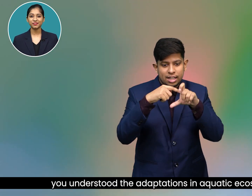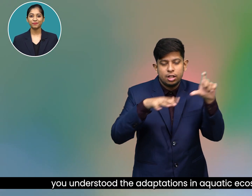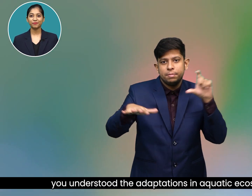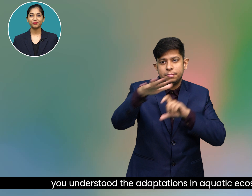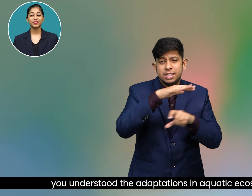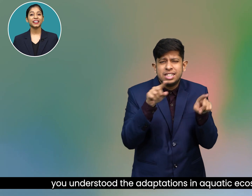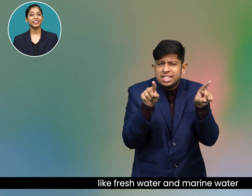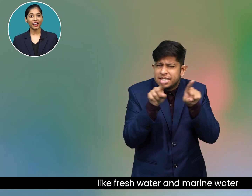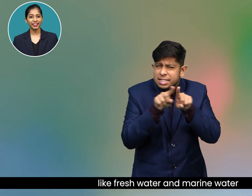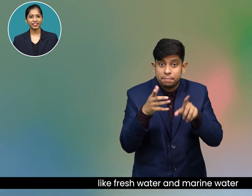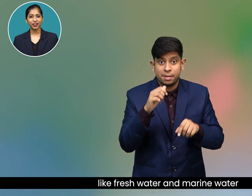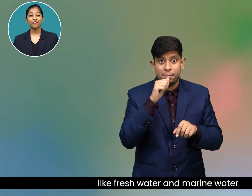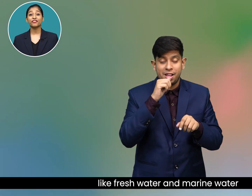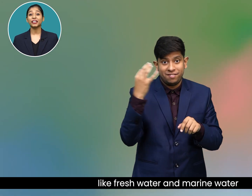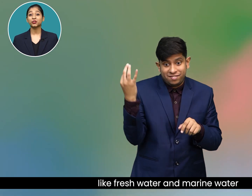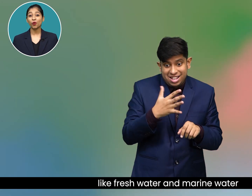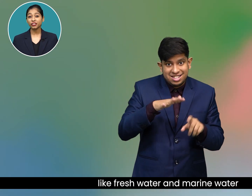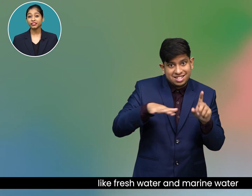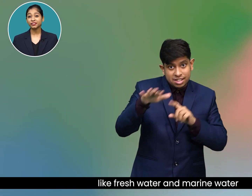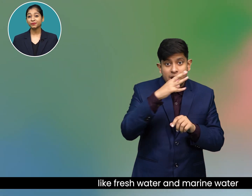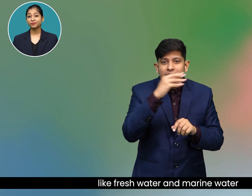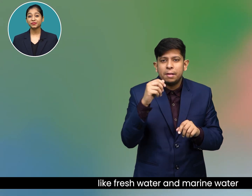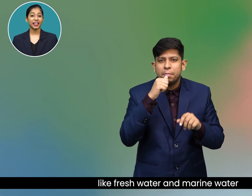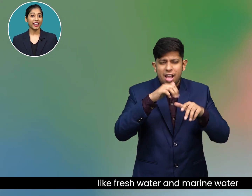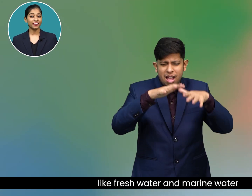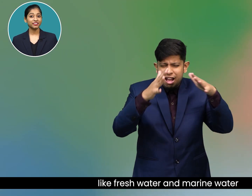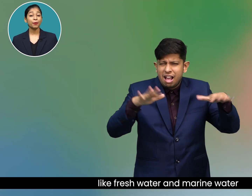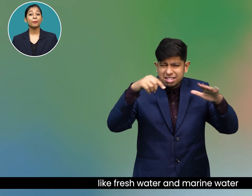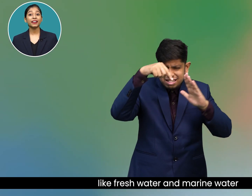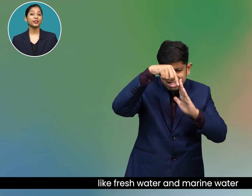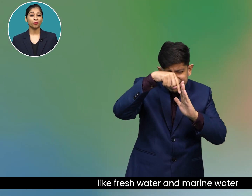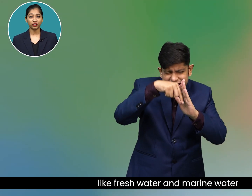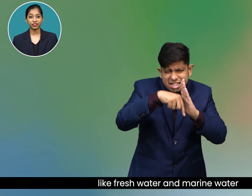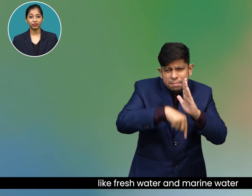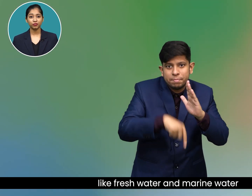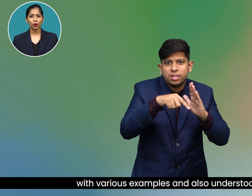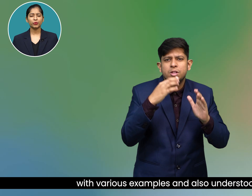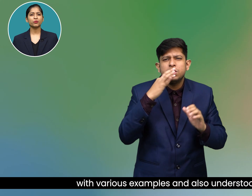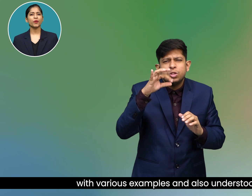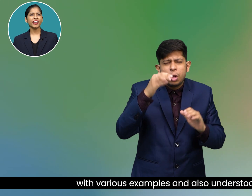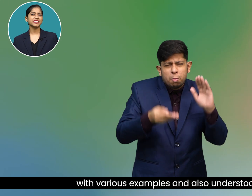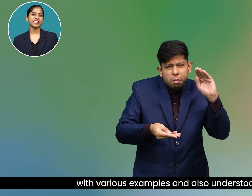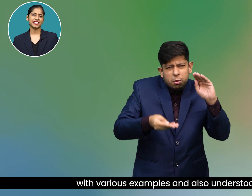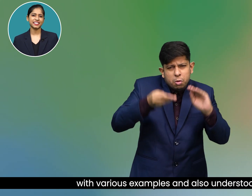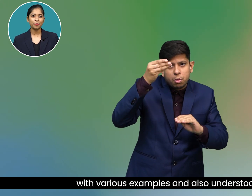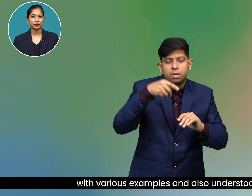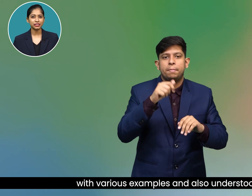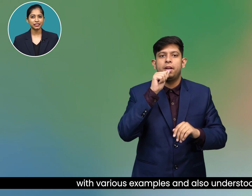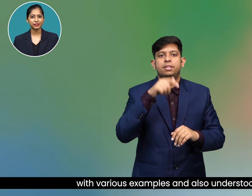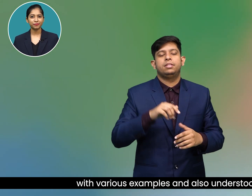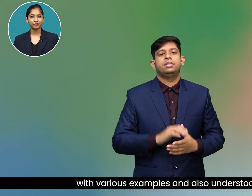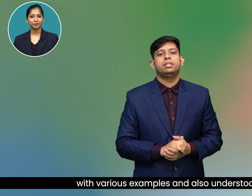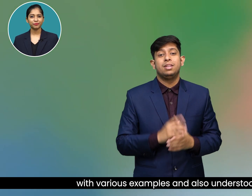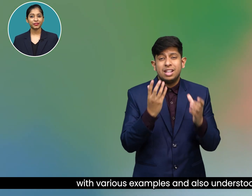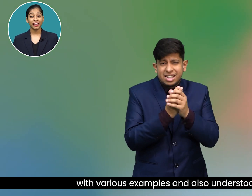ecosystems like fresh water and marine water with various